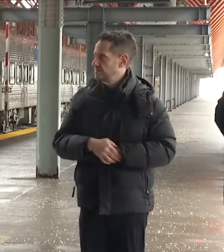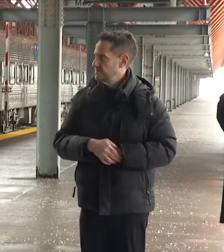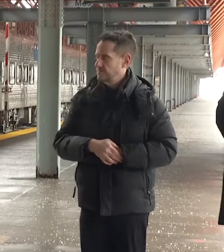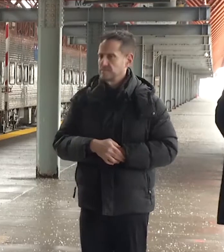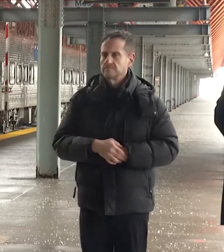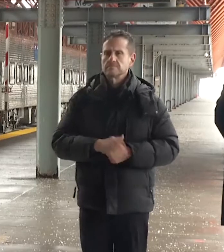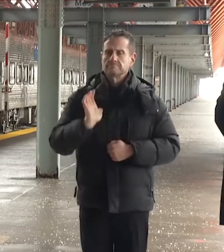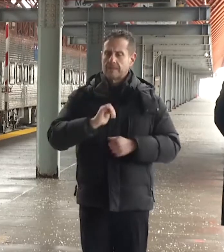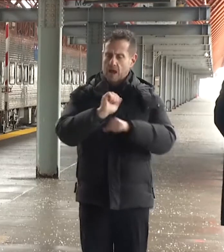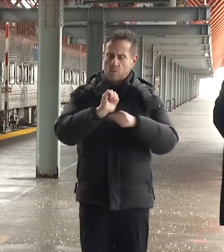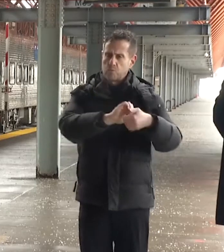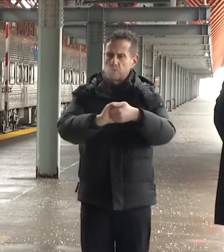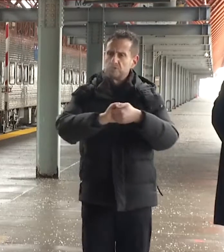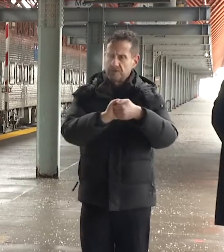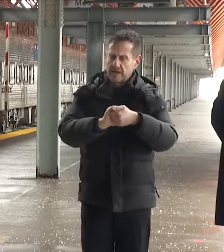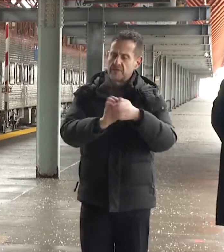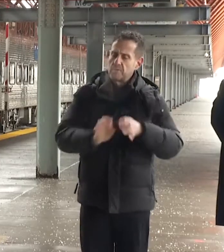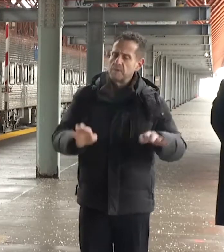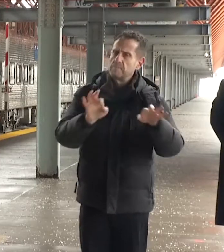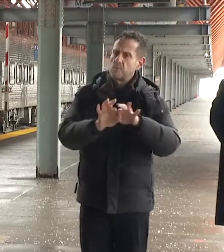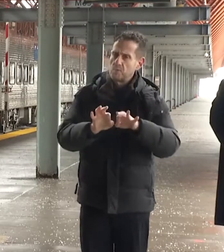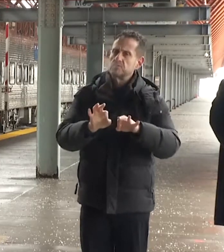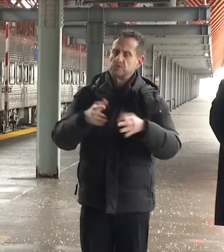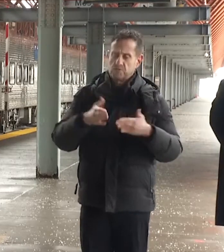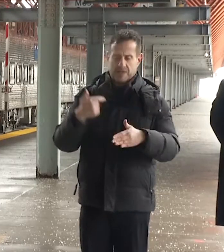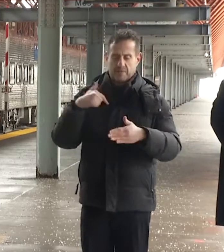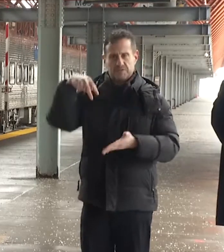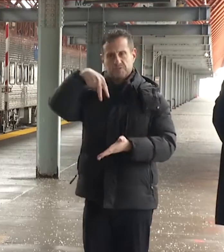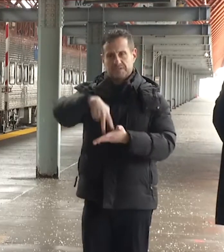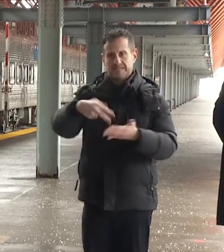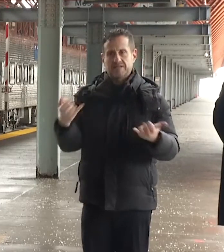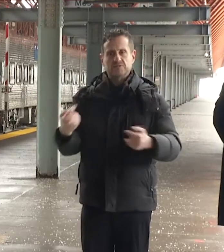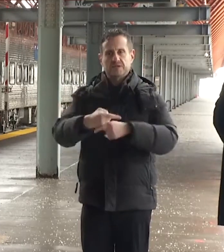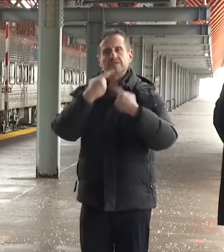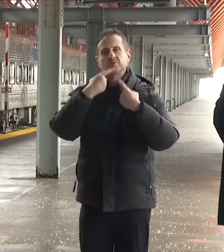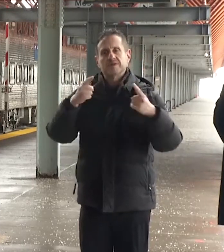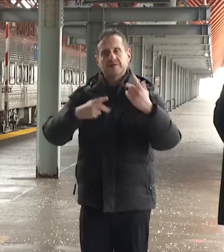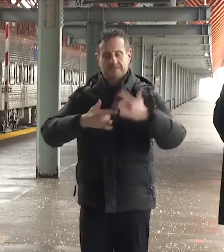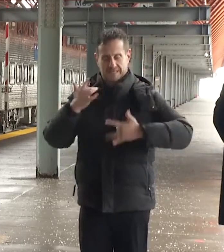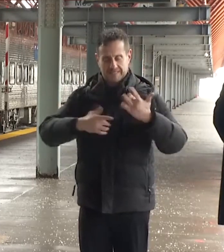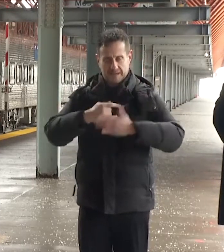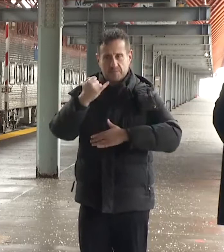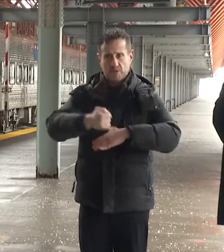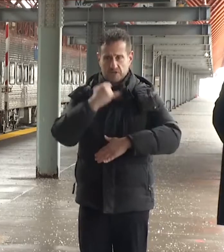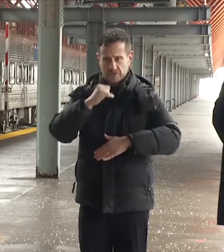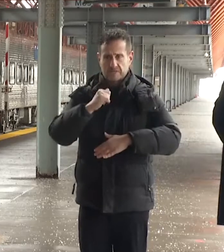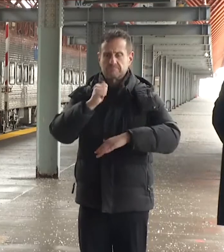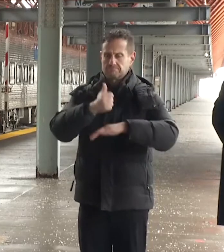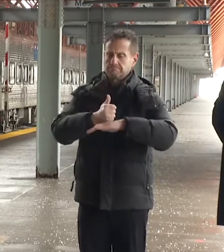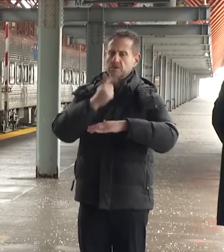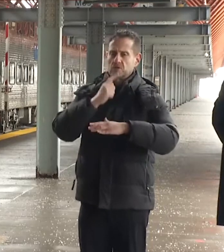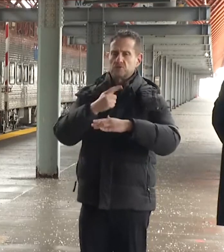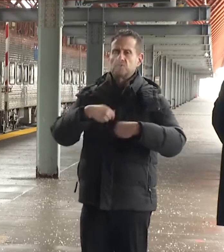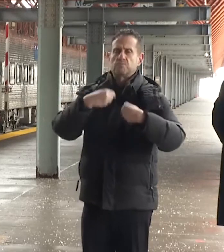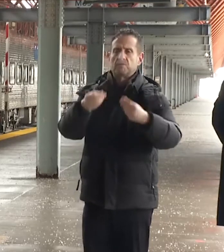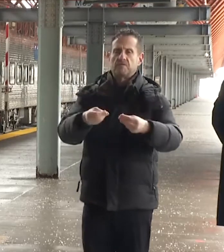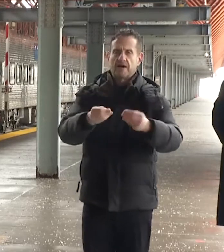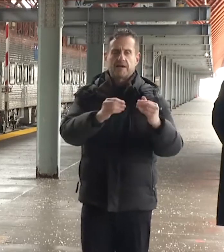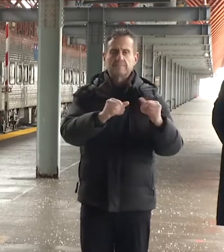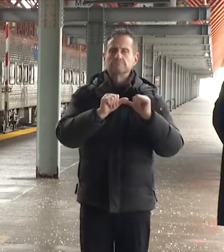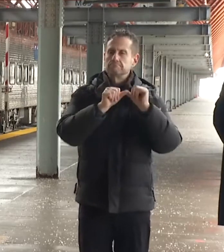combined efforts, we wouldn't be standing here today announcing this exciting project that is designed to provide lasting, equitable